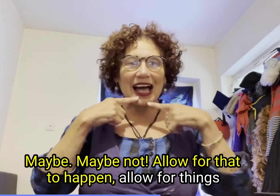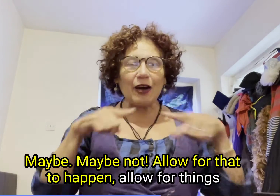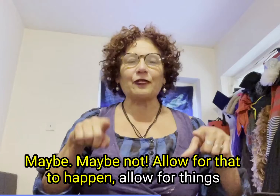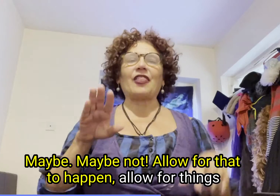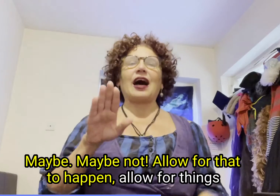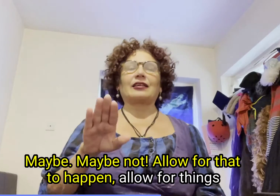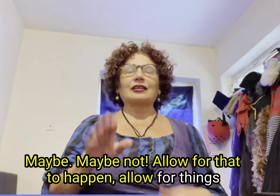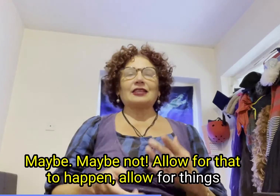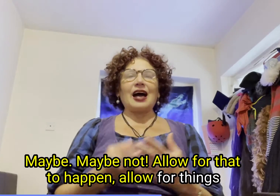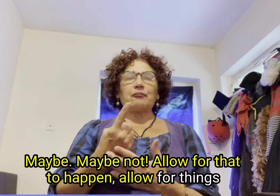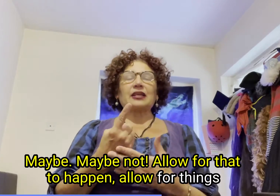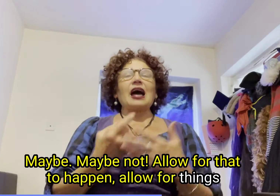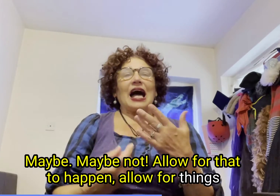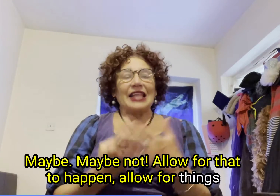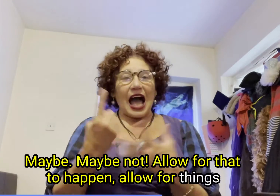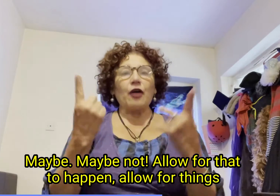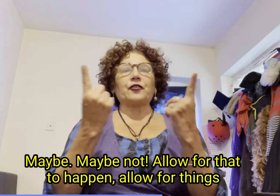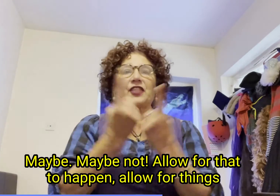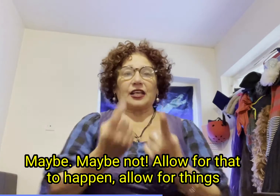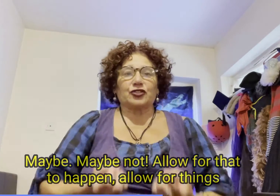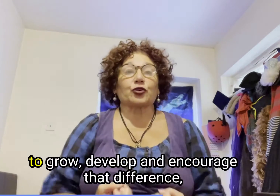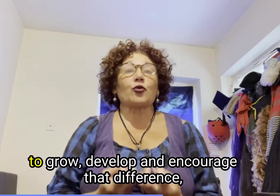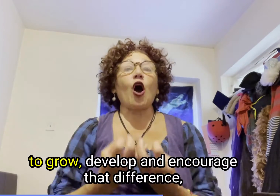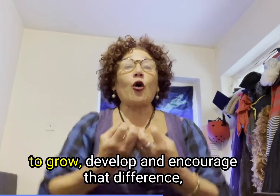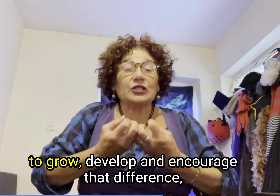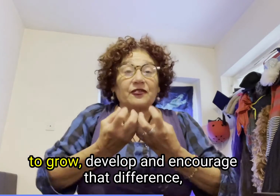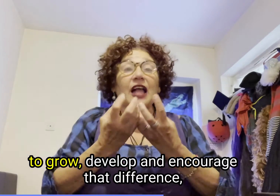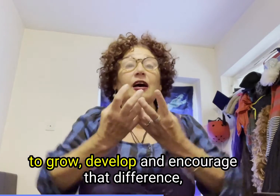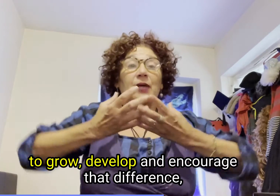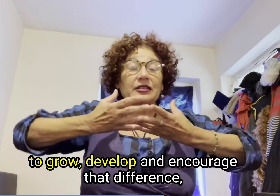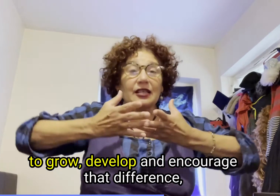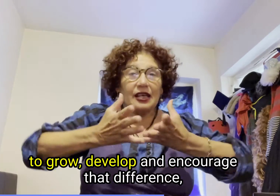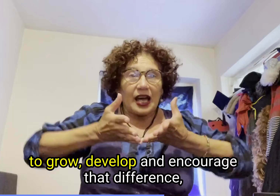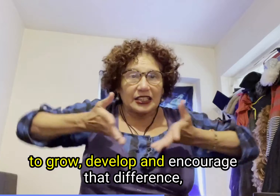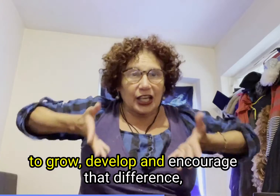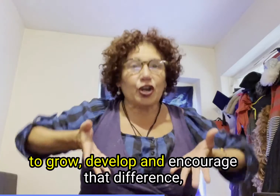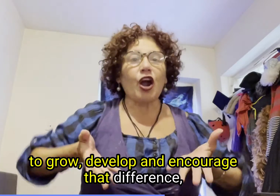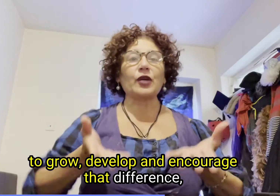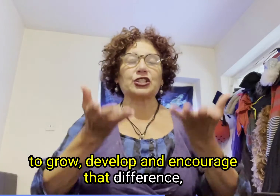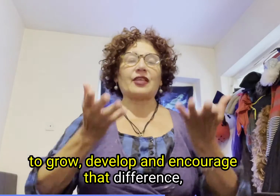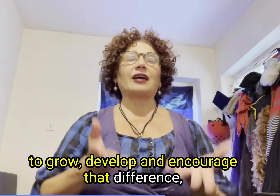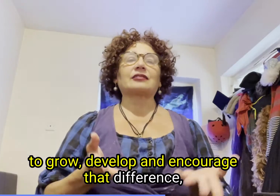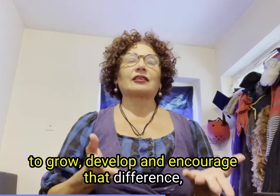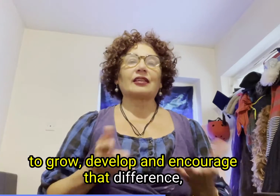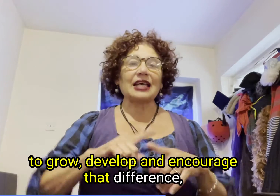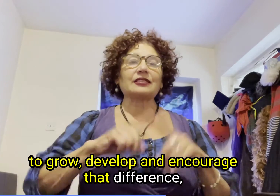Allow for that to happen. Allow for things to grow, develop, and encourage